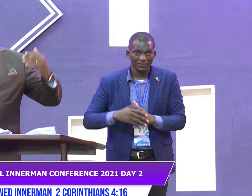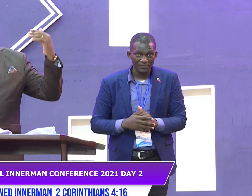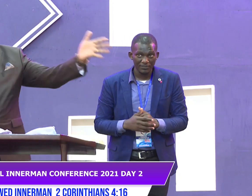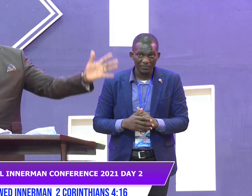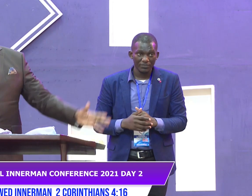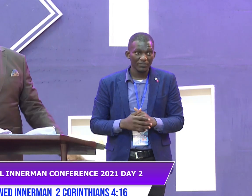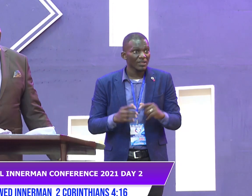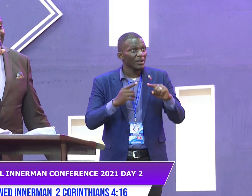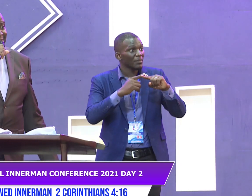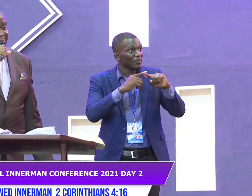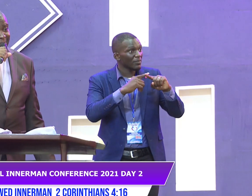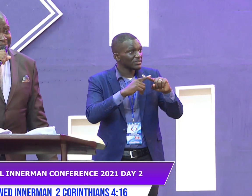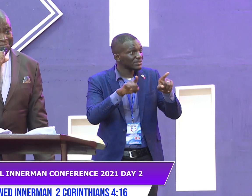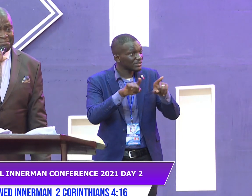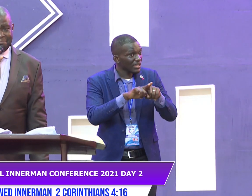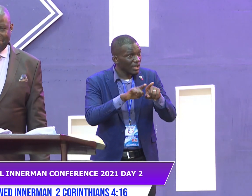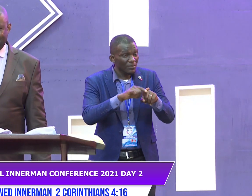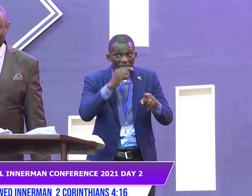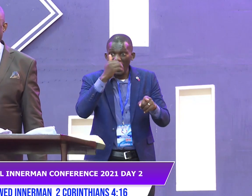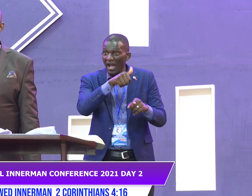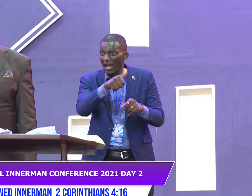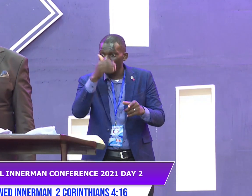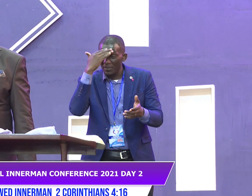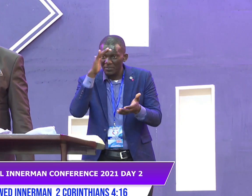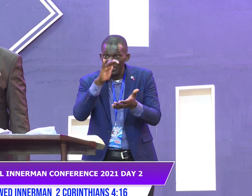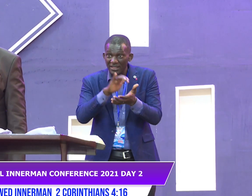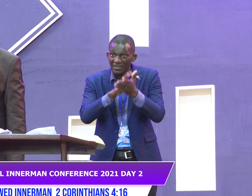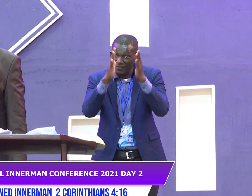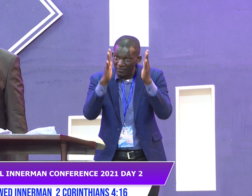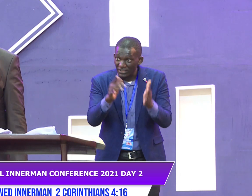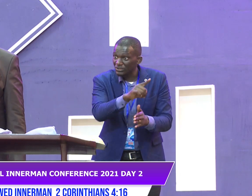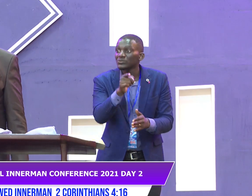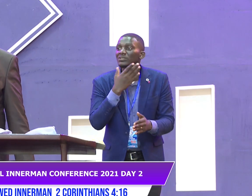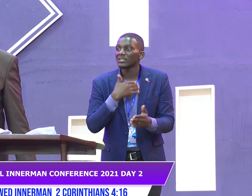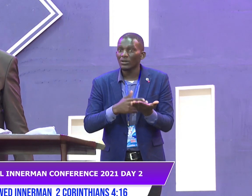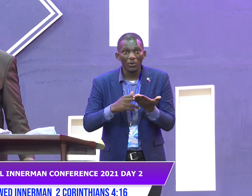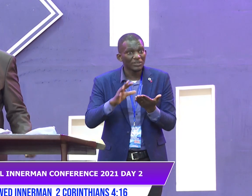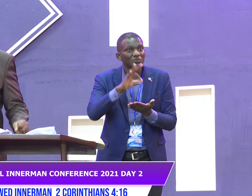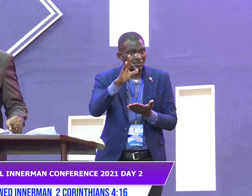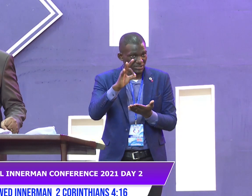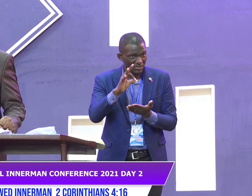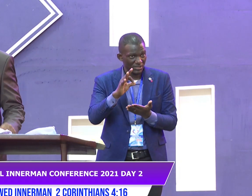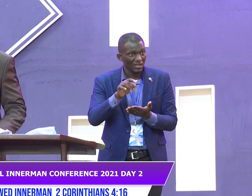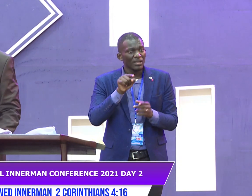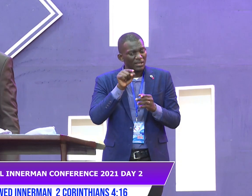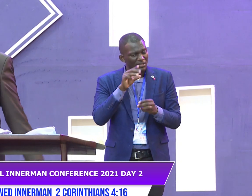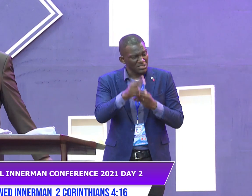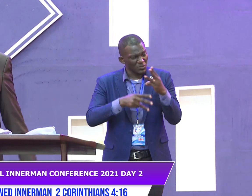But the believers need it as well. This world is filled with a lot